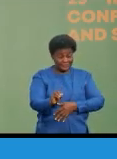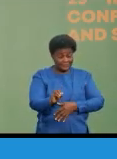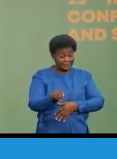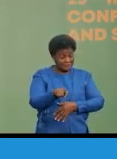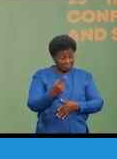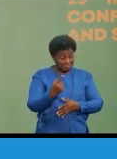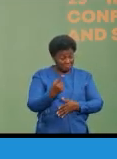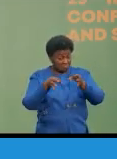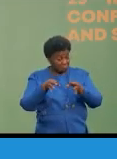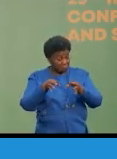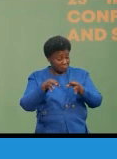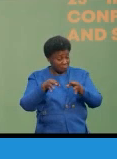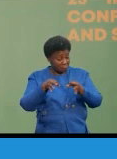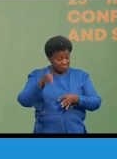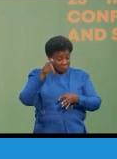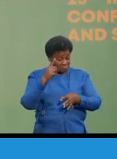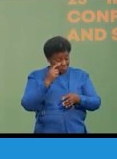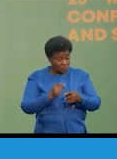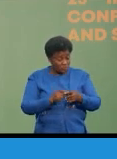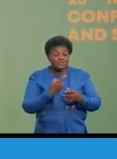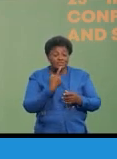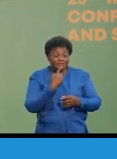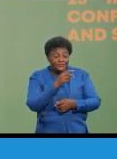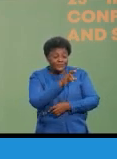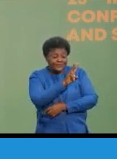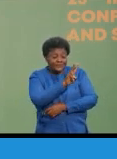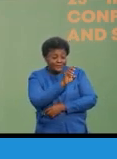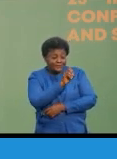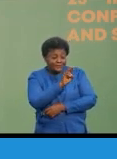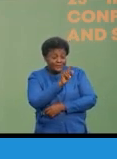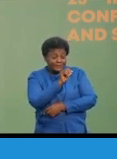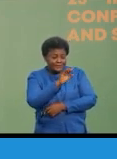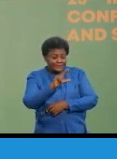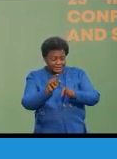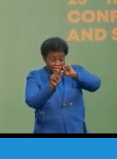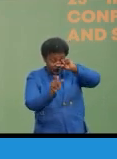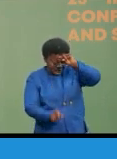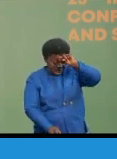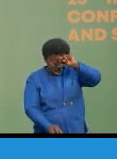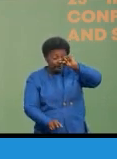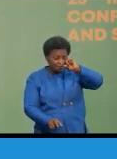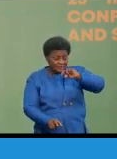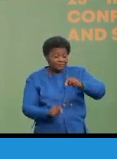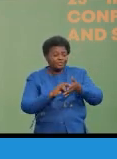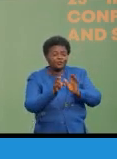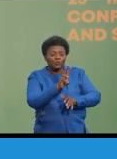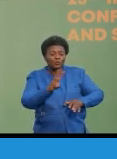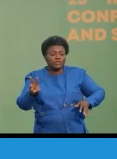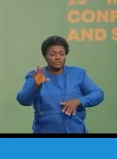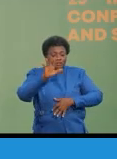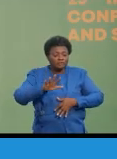explains the higher rates of vertical transmissions in West and Central Africa compared to